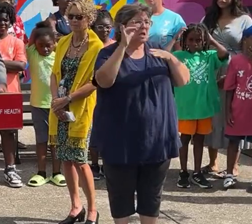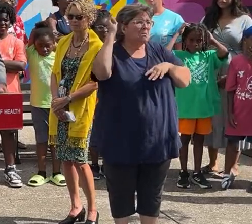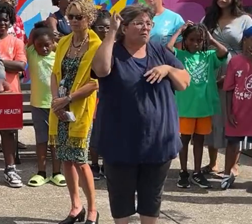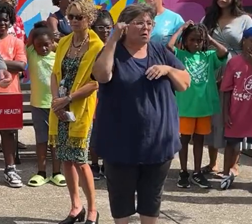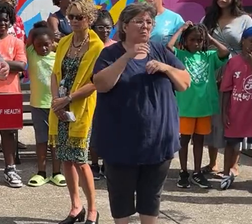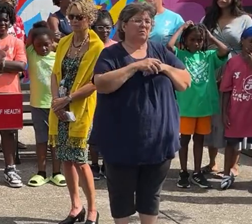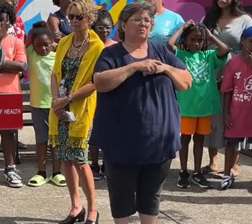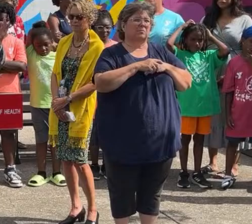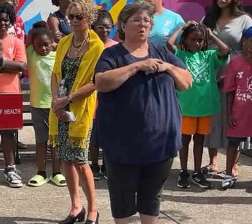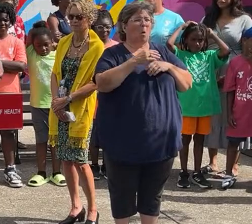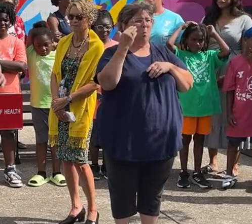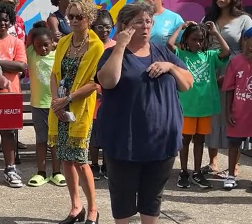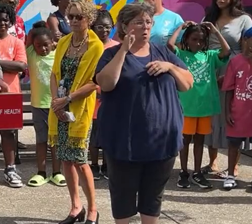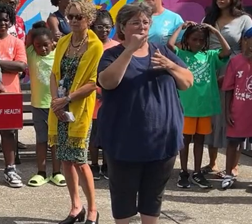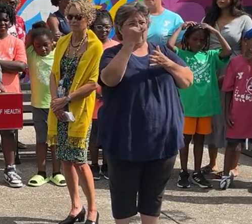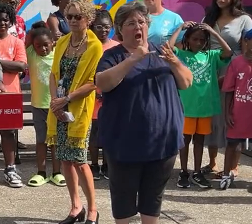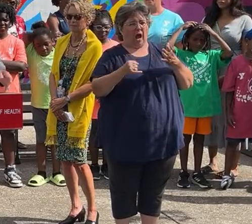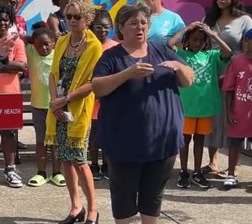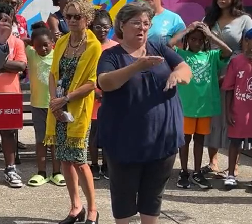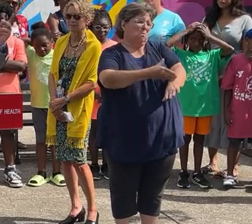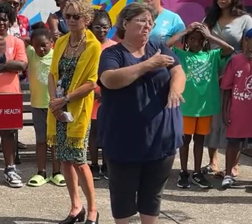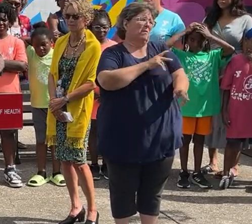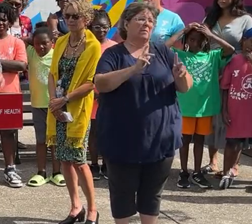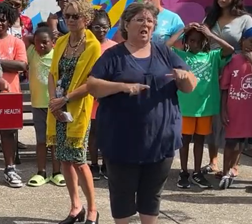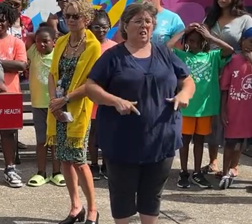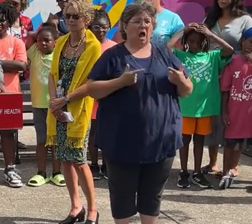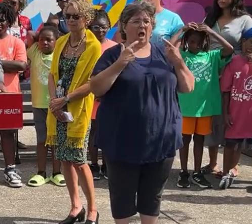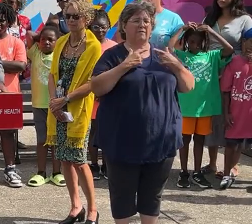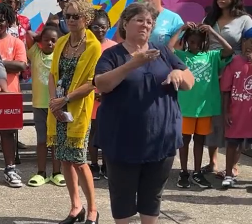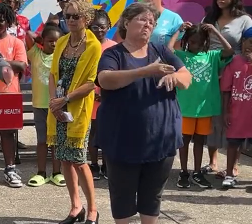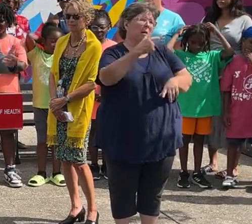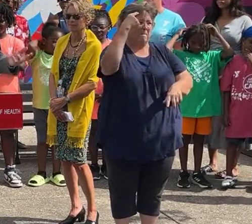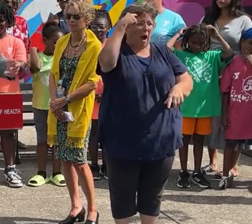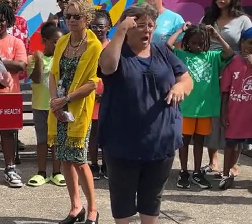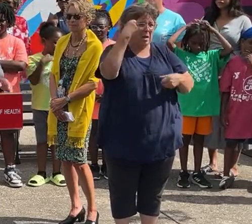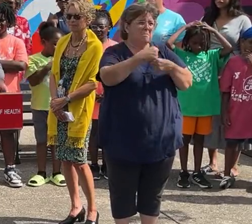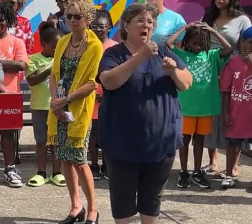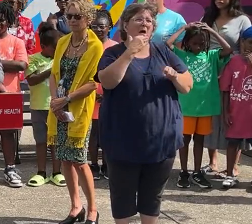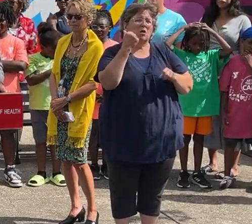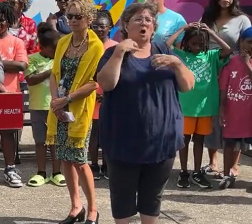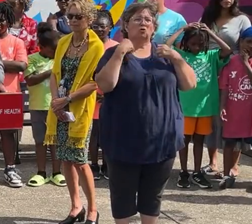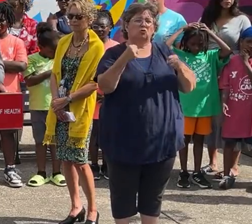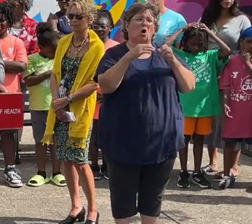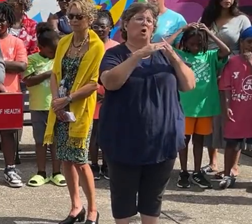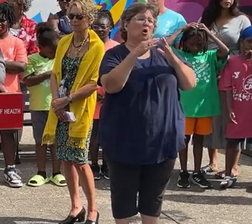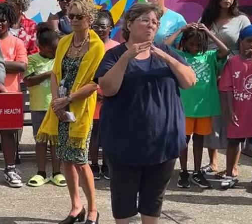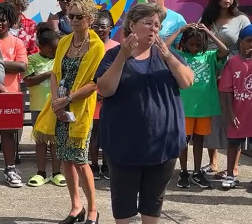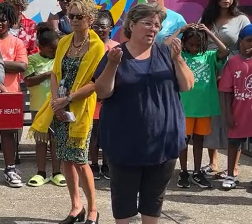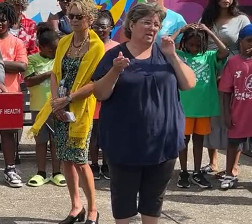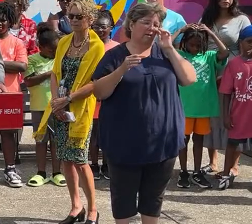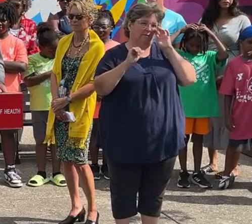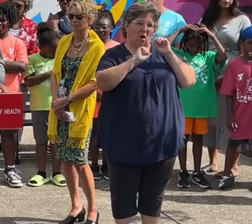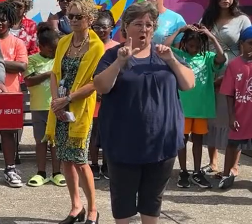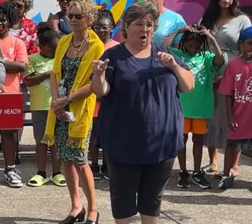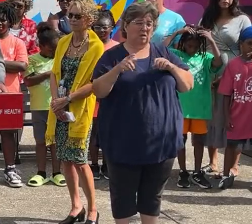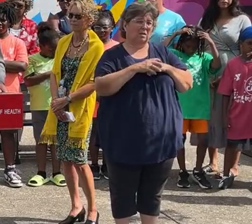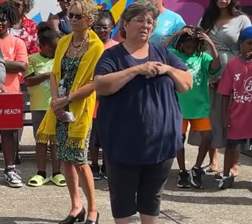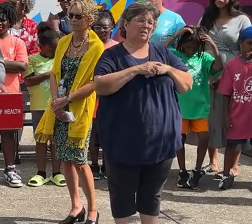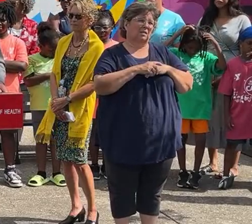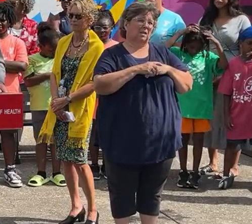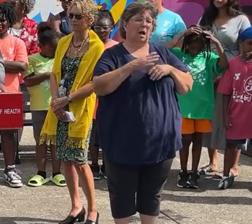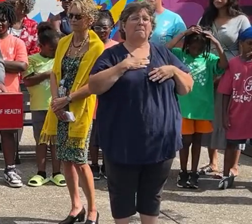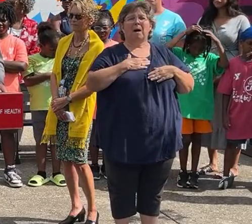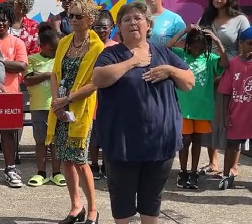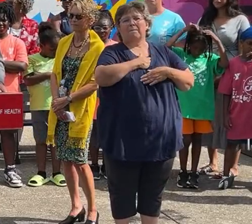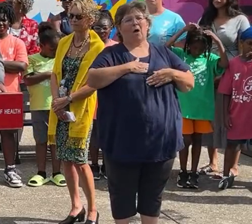Buffalo. We know that art enriches people's lives, it enriches the mind, it creates better, stronger communities for all, and it's